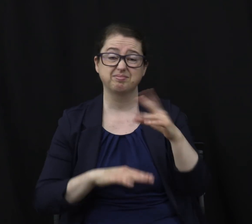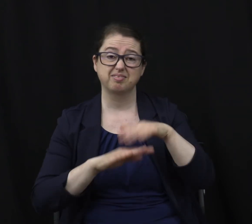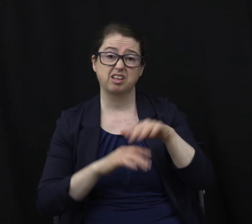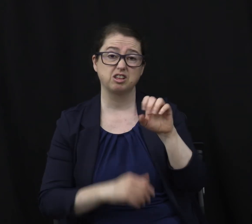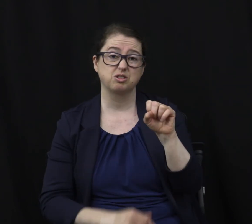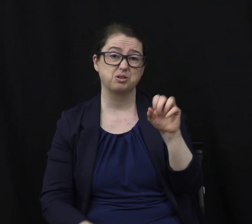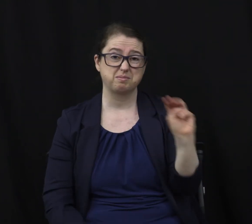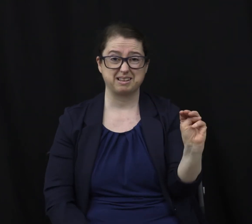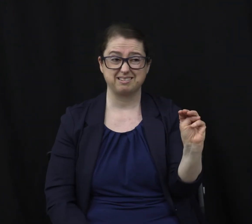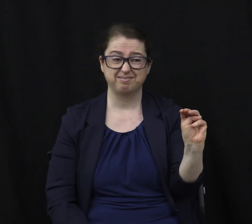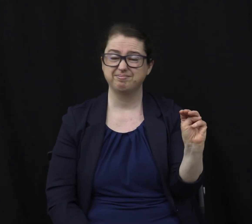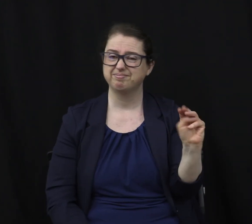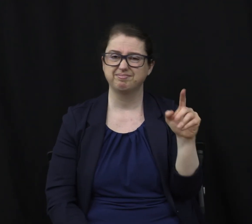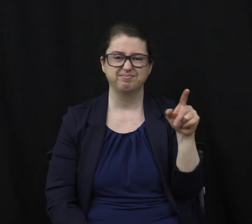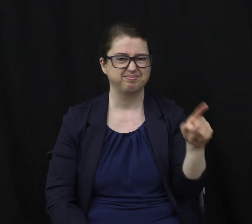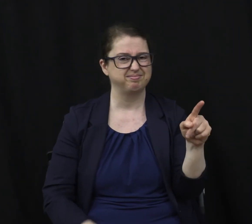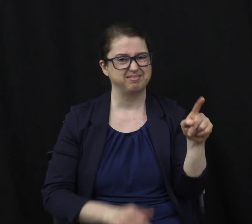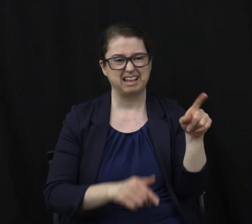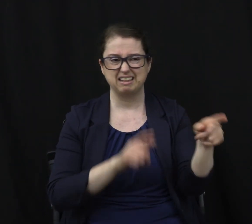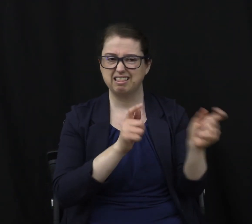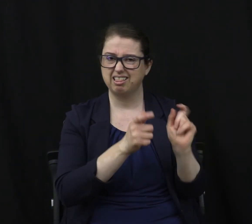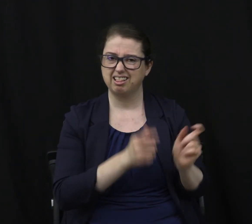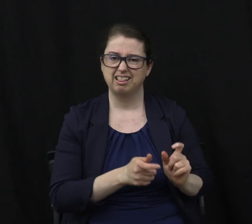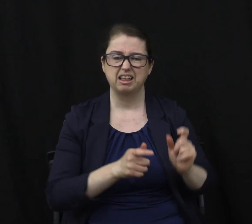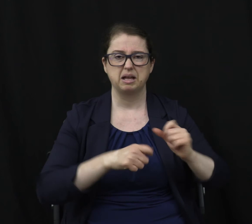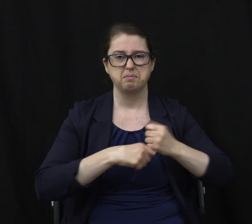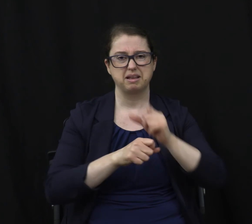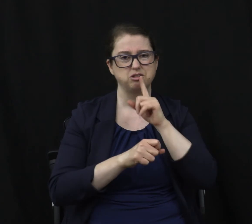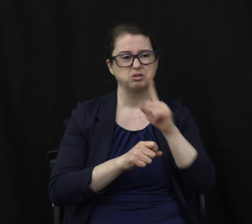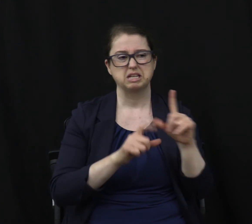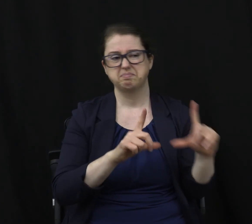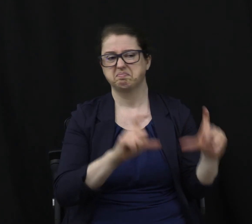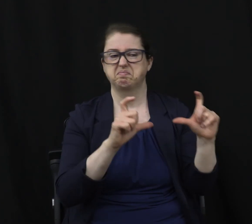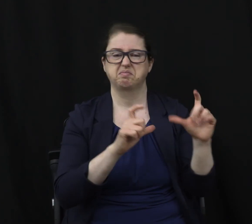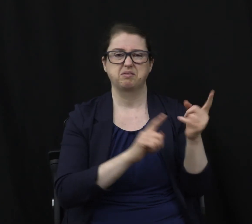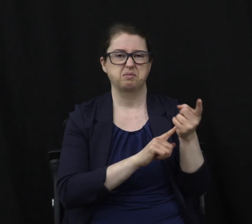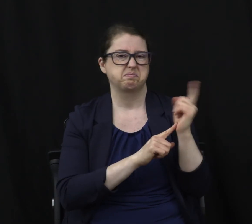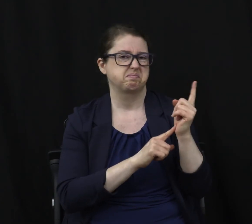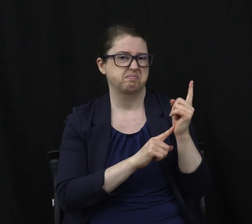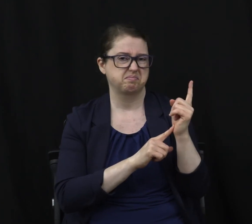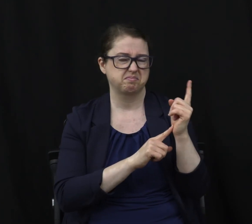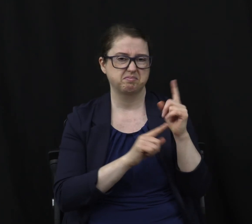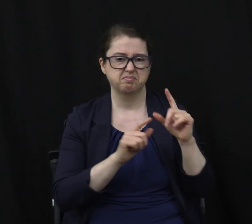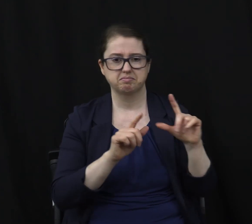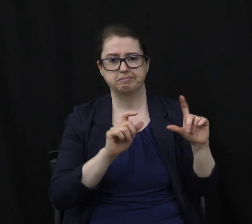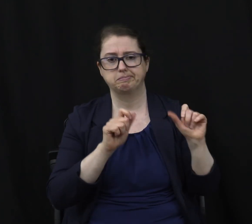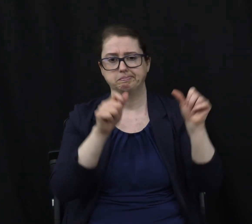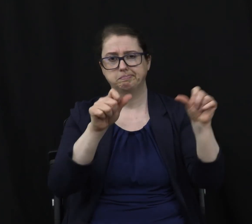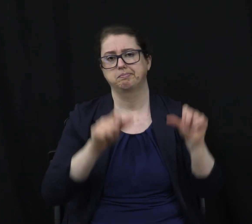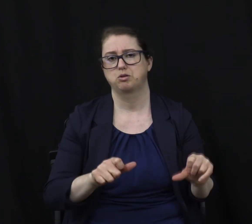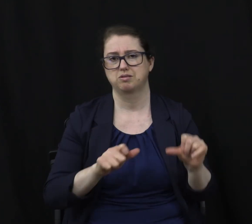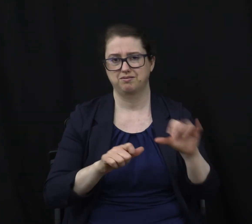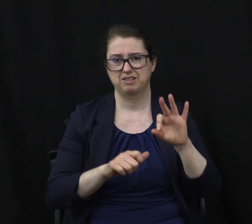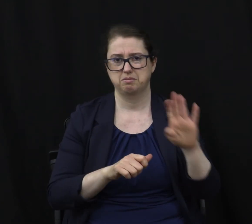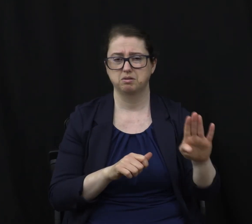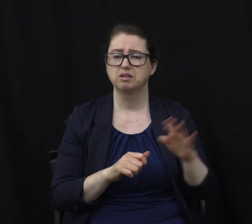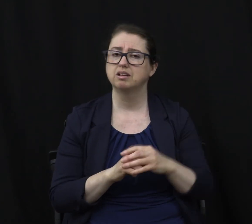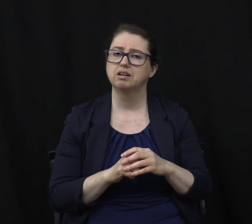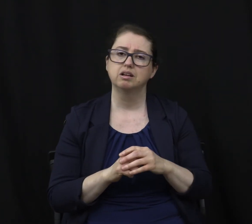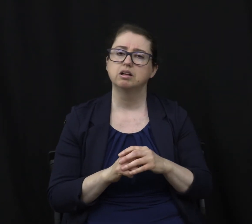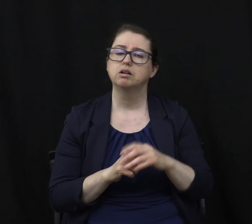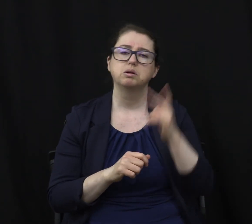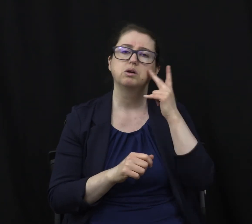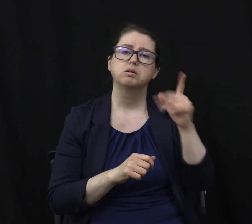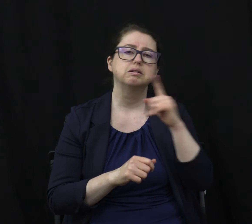it's capturing just a brief second in time. With social media, we don't see the full picture, but just a brief moment in